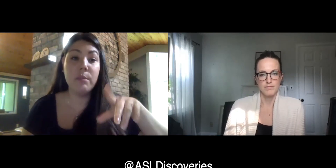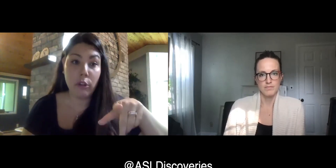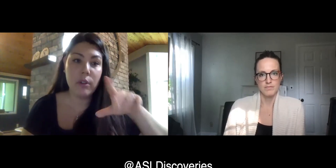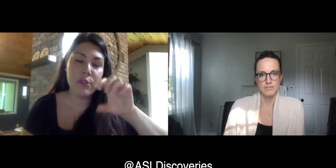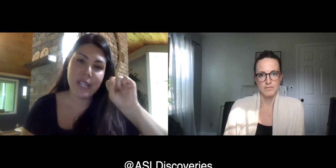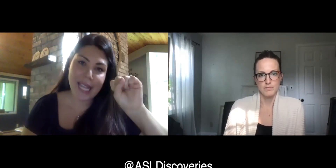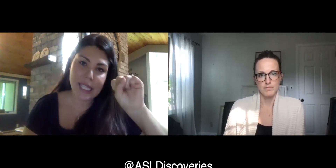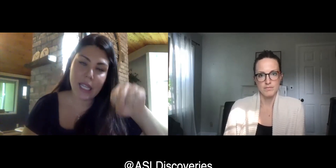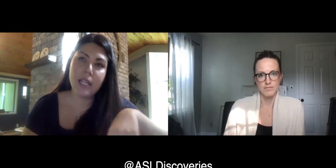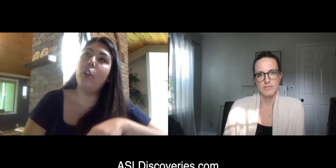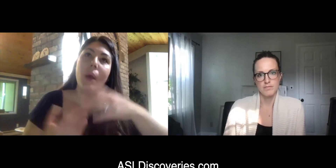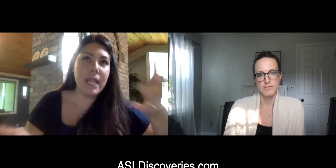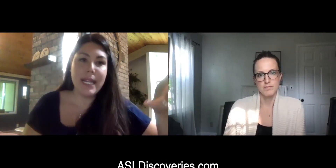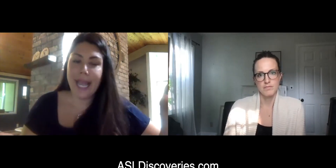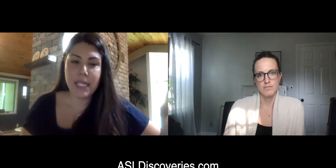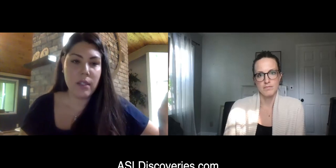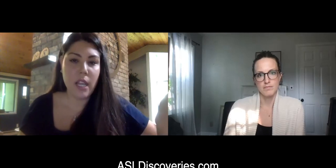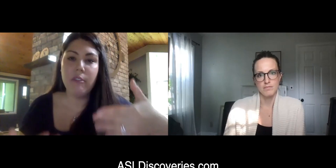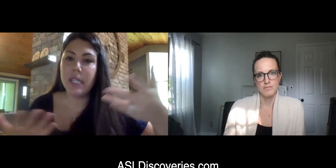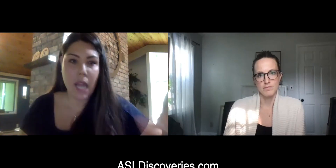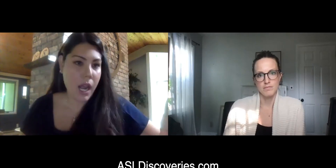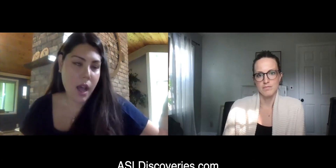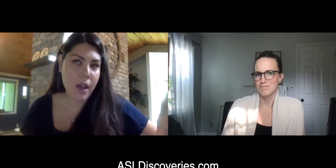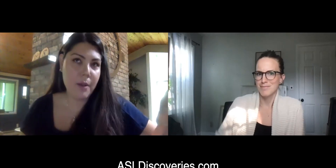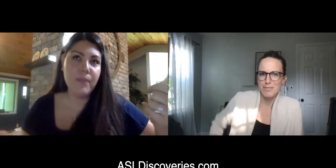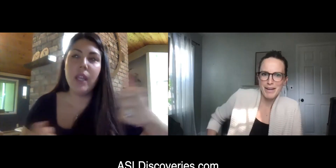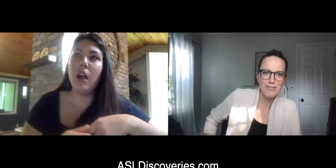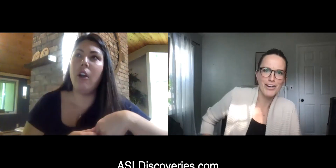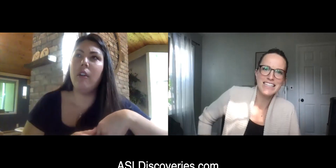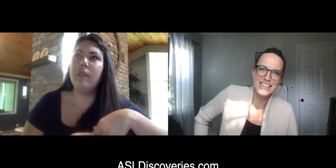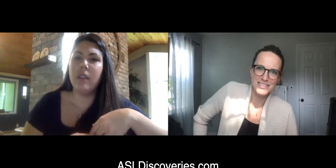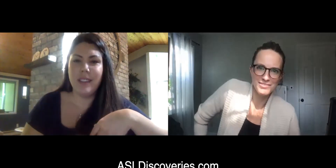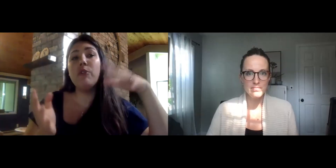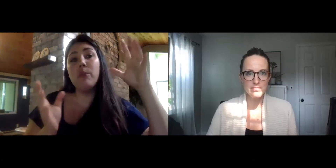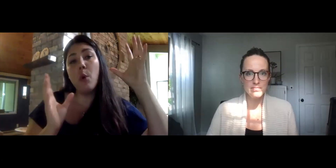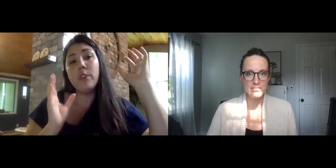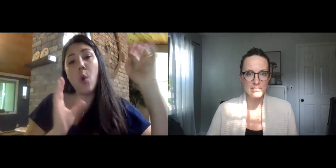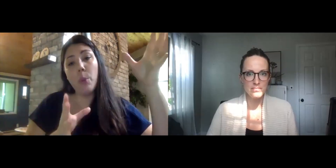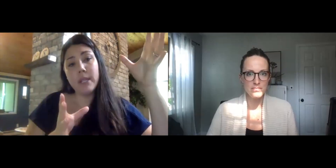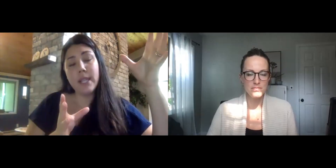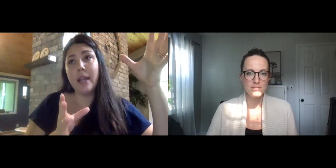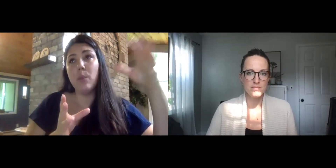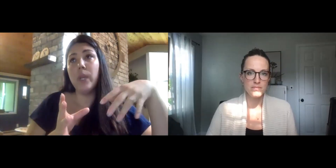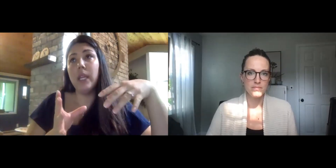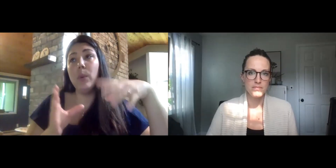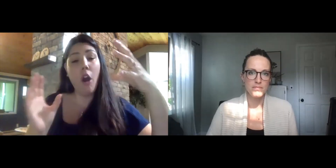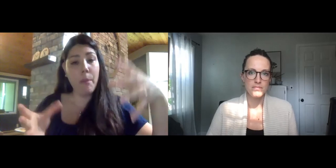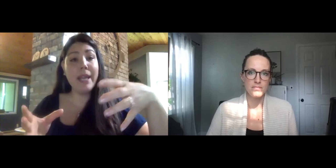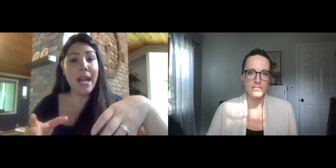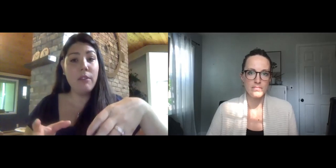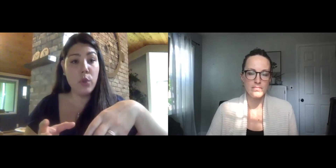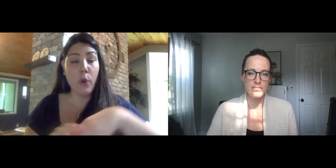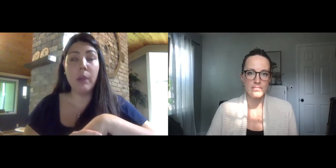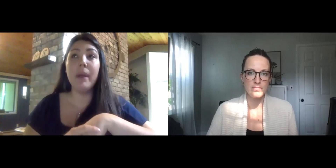Discoveries is plural, so there's an S at the end. Our website is ASLDiscoveries.com. Making it very easy. For more of the corporate side, we are